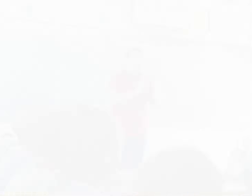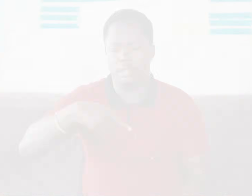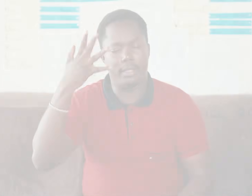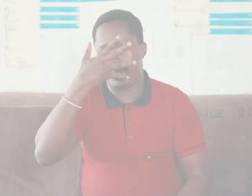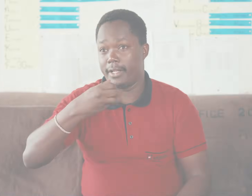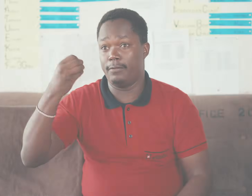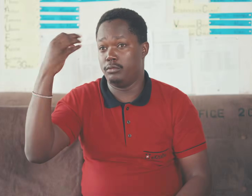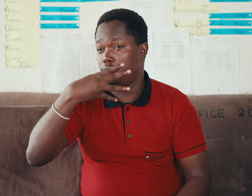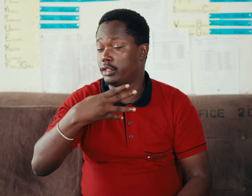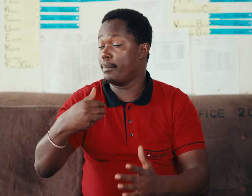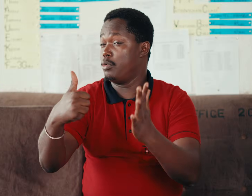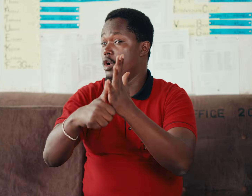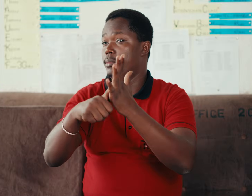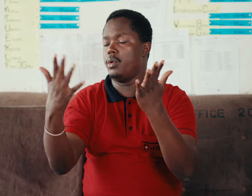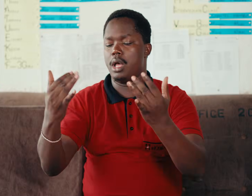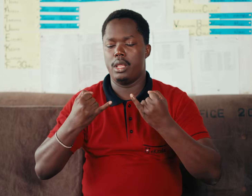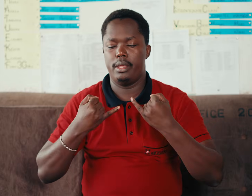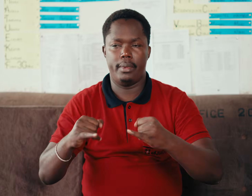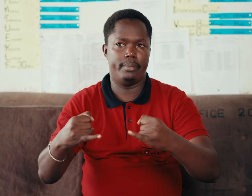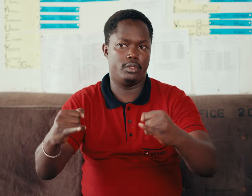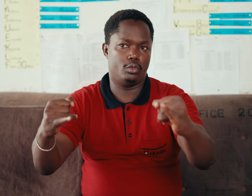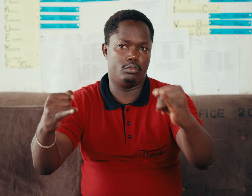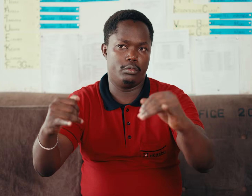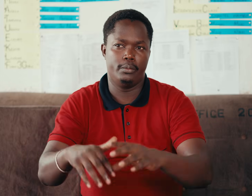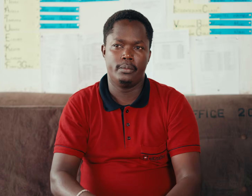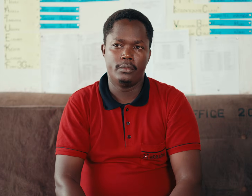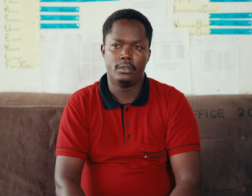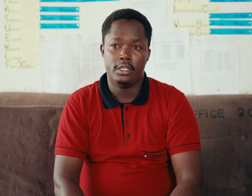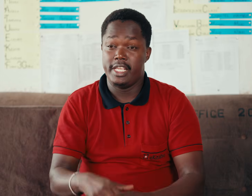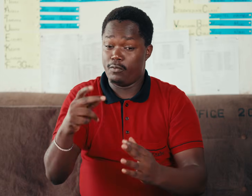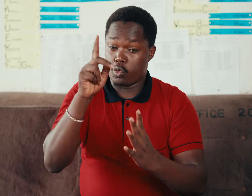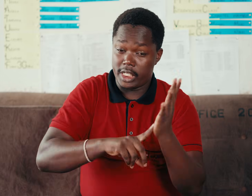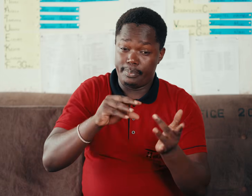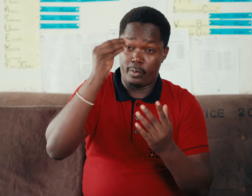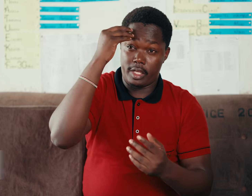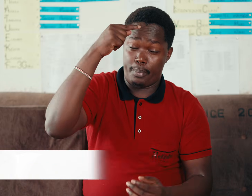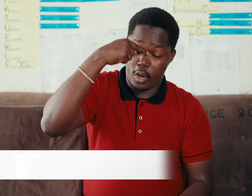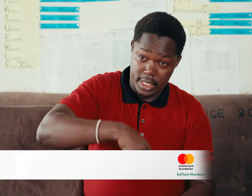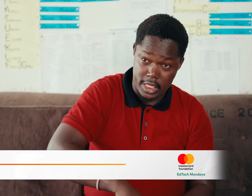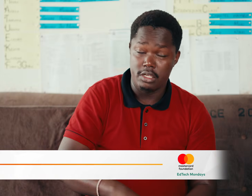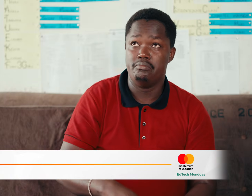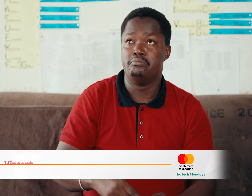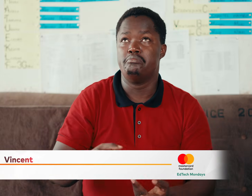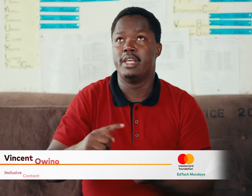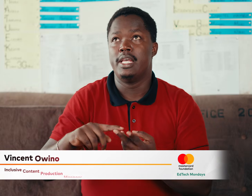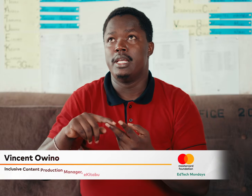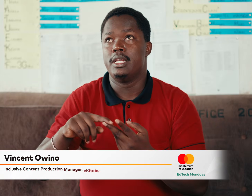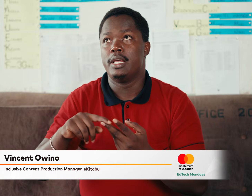seen many policies which are very beautiful, but implementation is where the problem is. If you read the special needs education